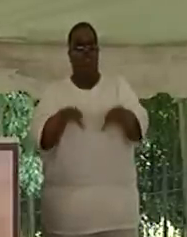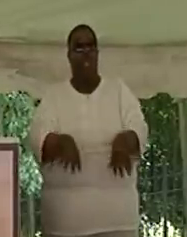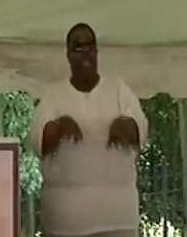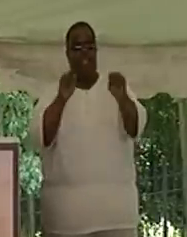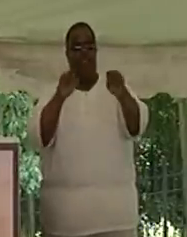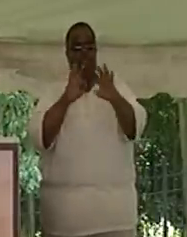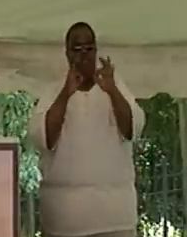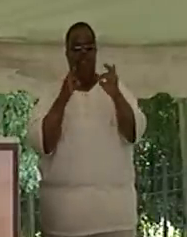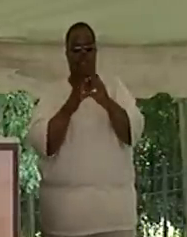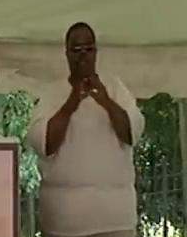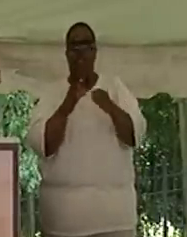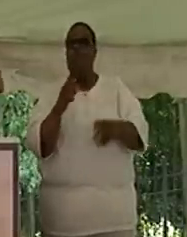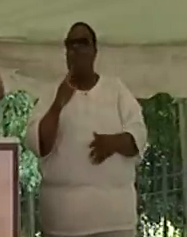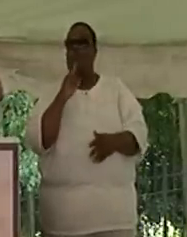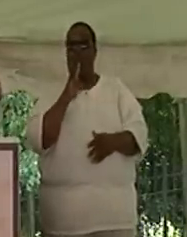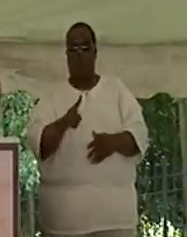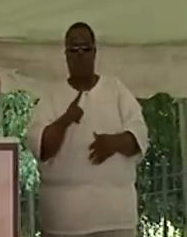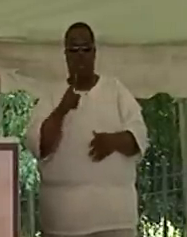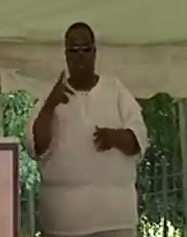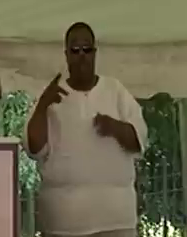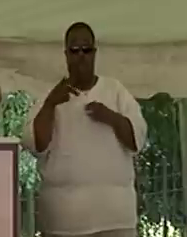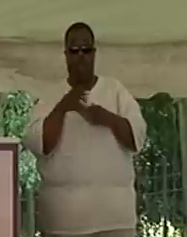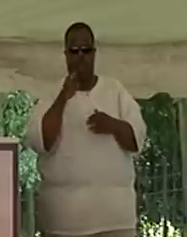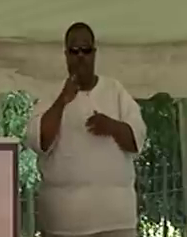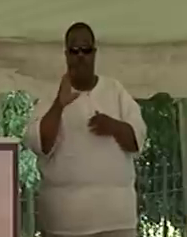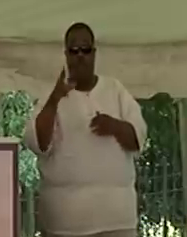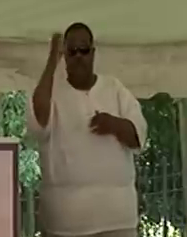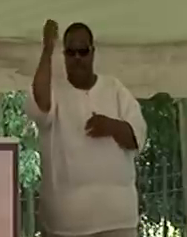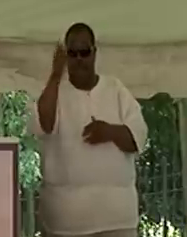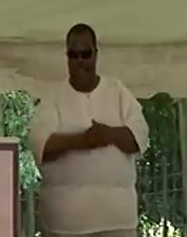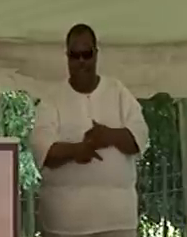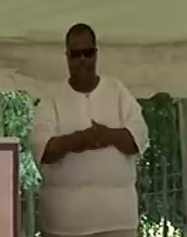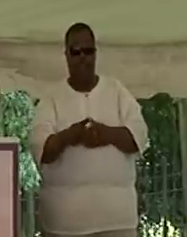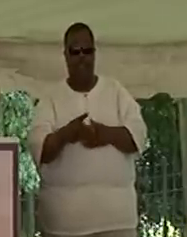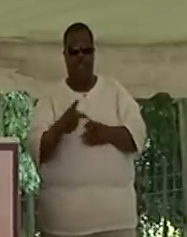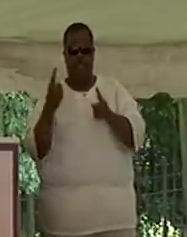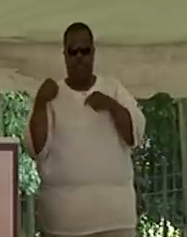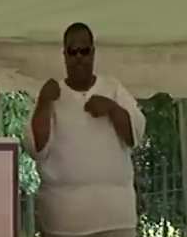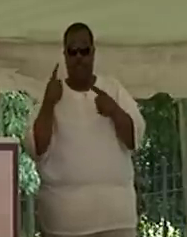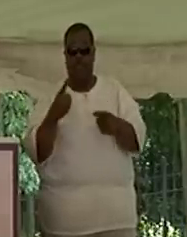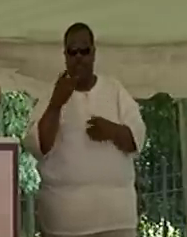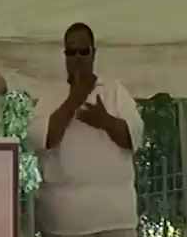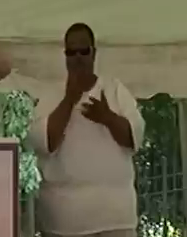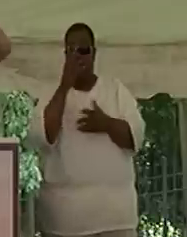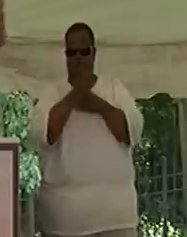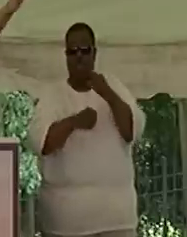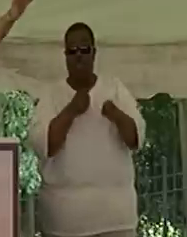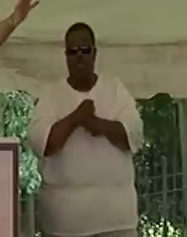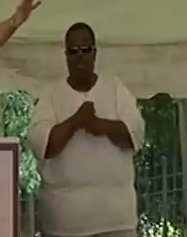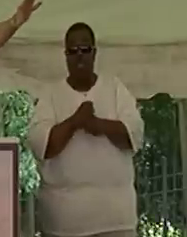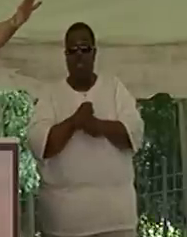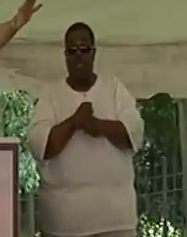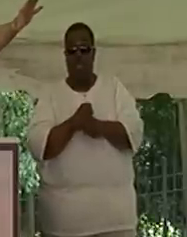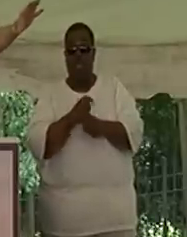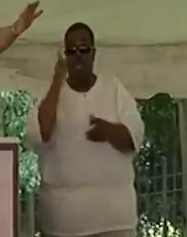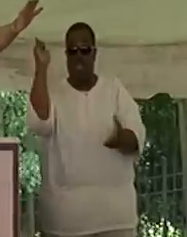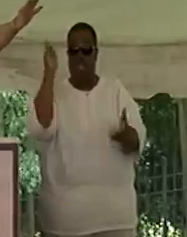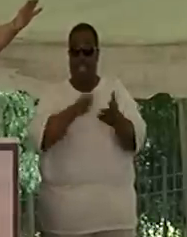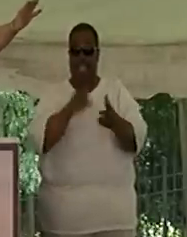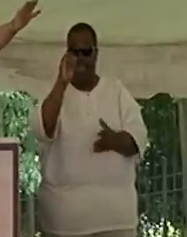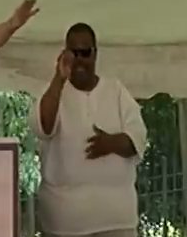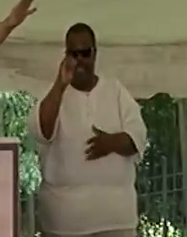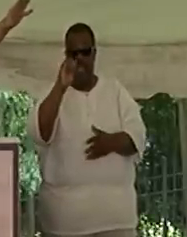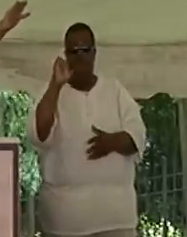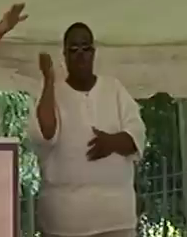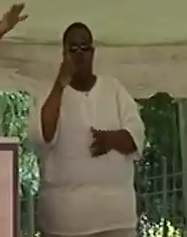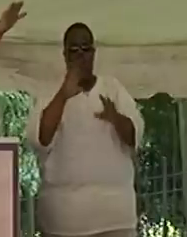adoptive family. And frankly, if we can cut foster care in half, as has been done over the last several years, can't we get it down to zero so that